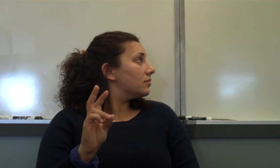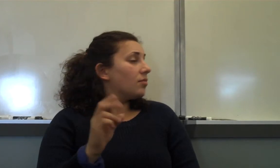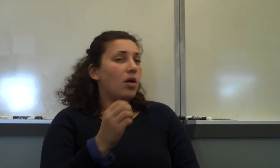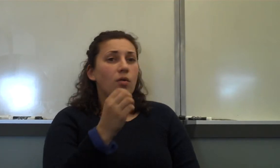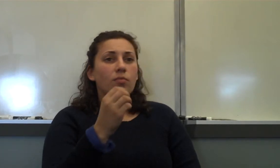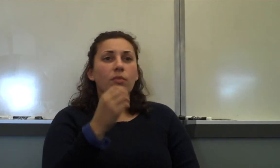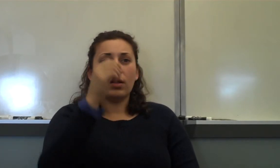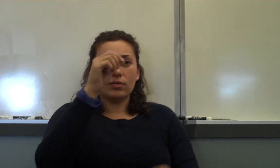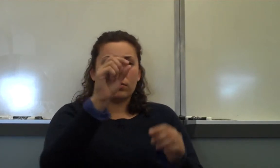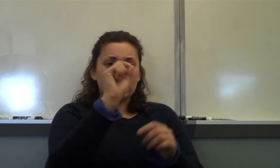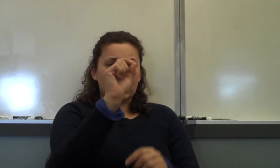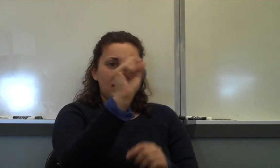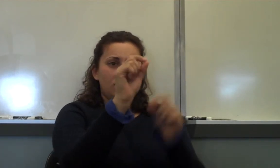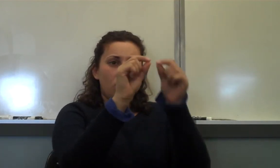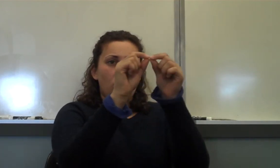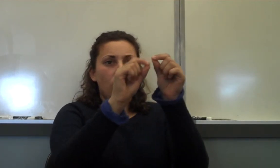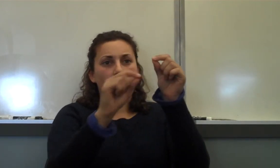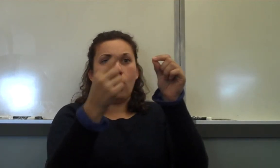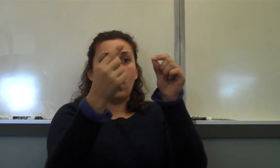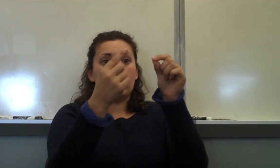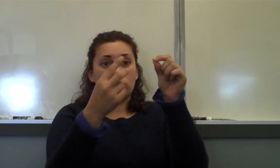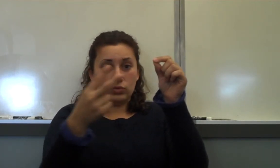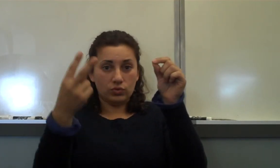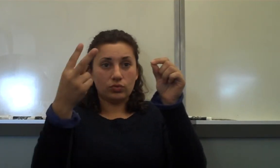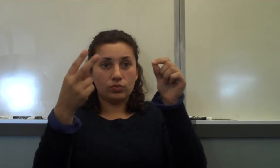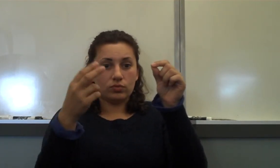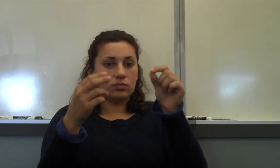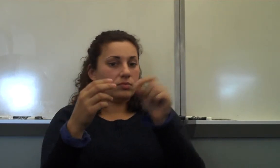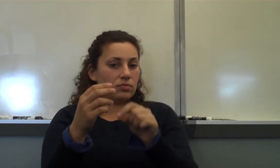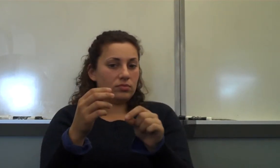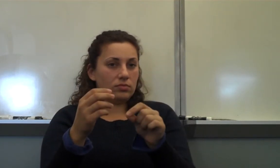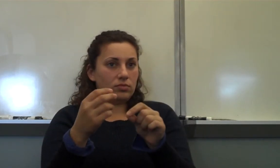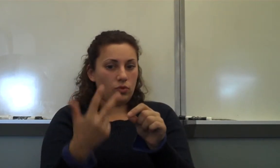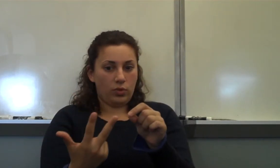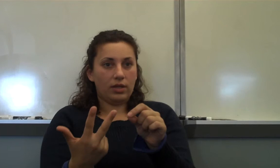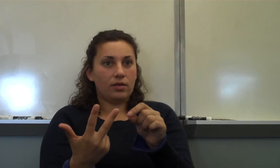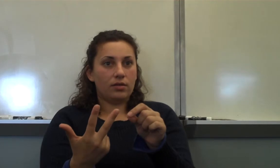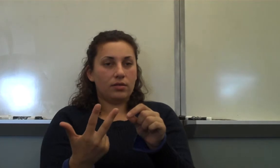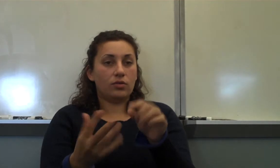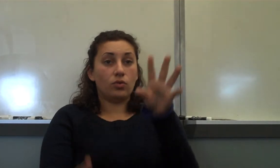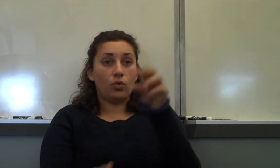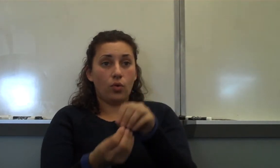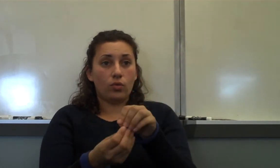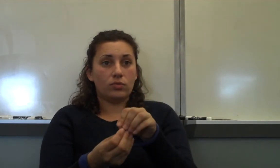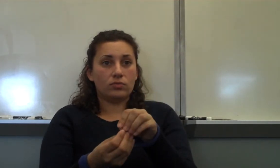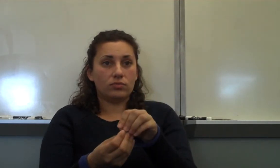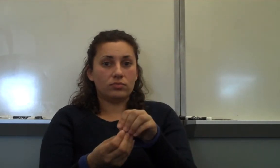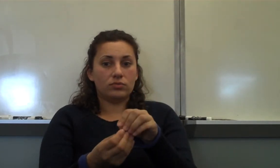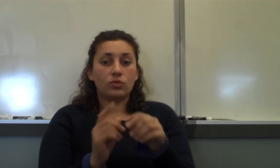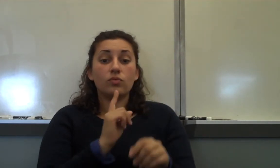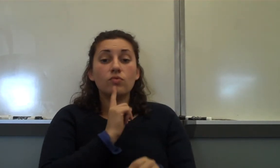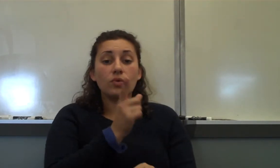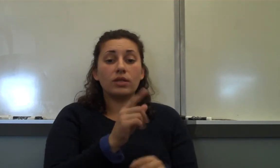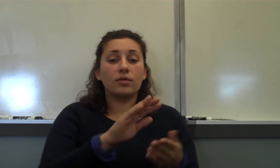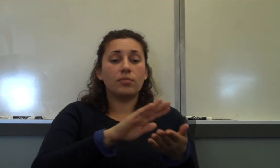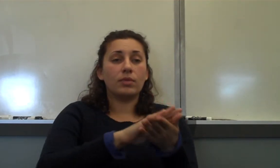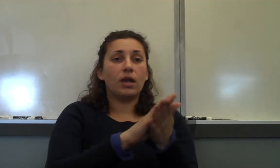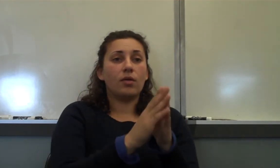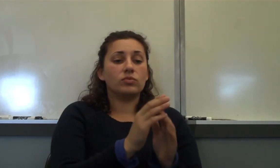3. 1, 2, 3. It becomes 0.027.